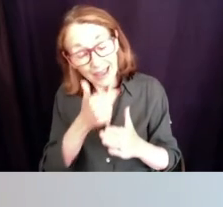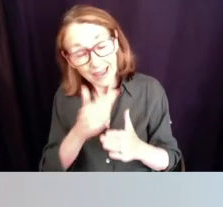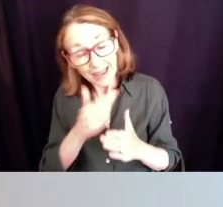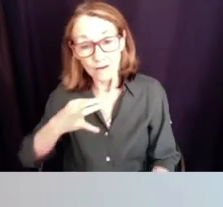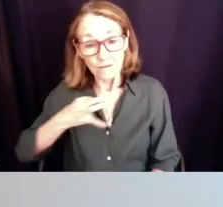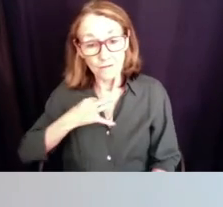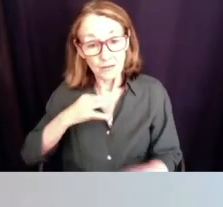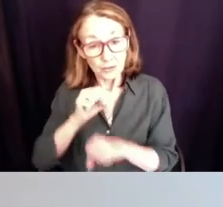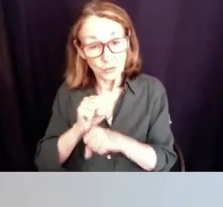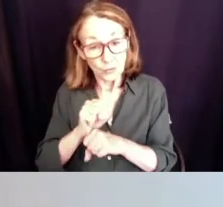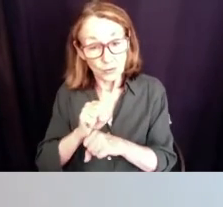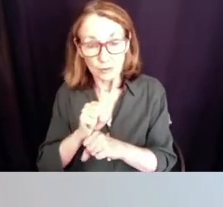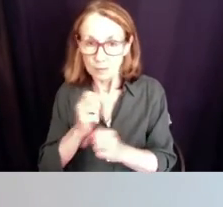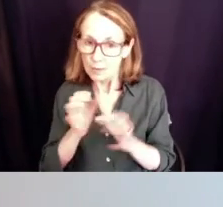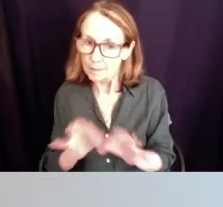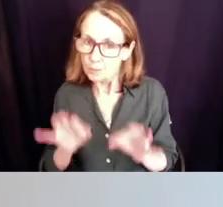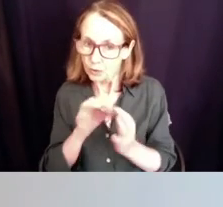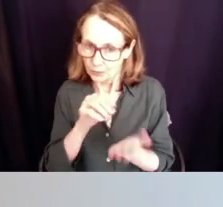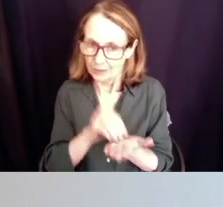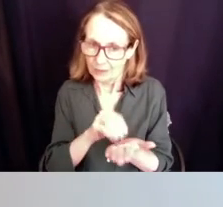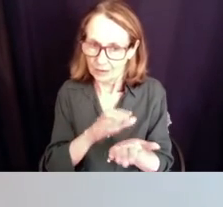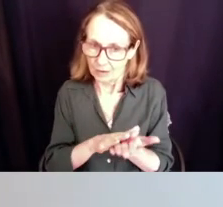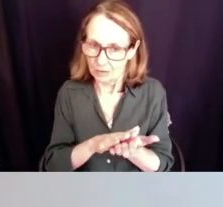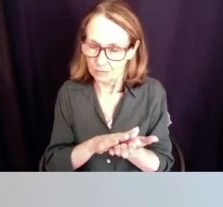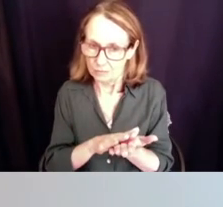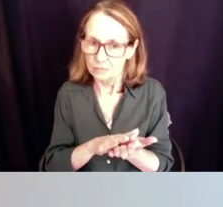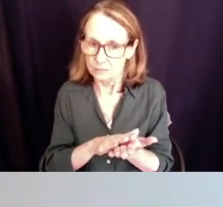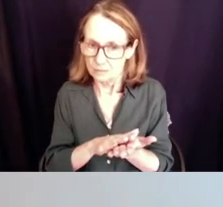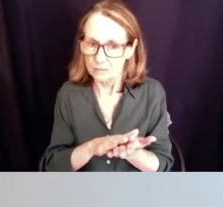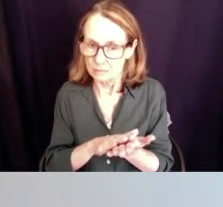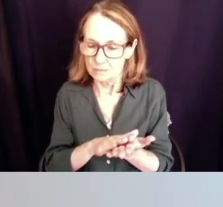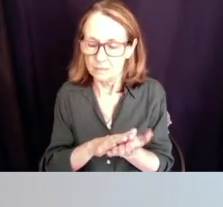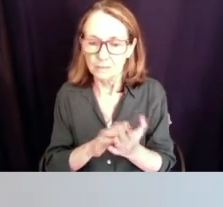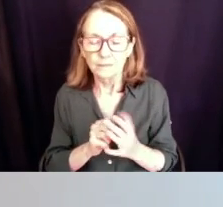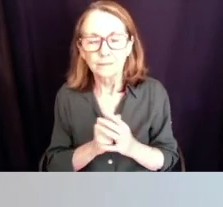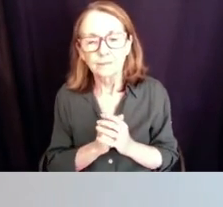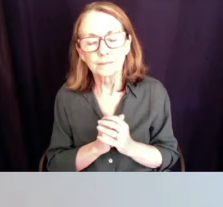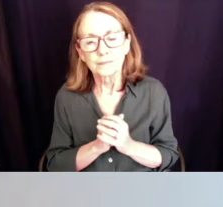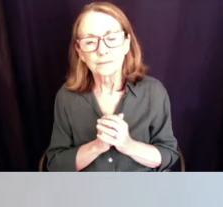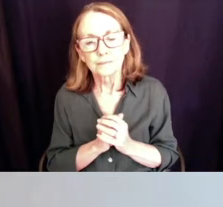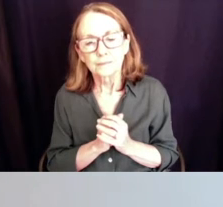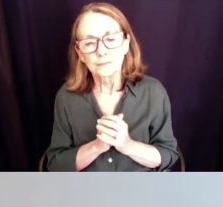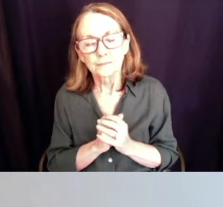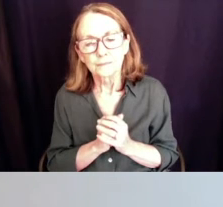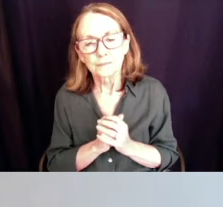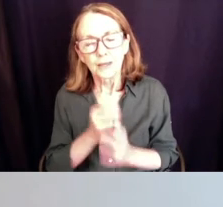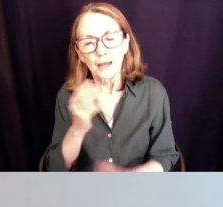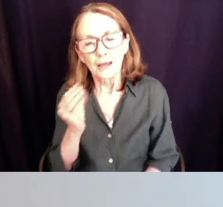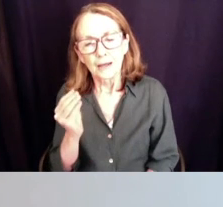of volunteer work, you want to get that down there. Write that down.